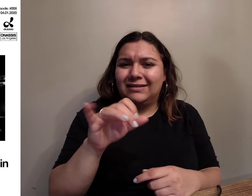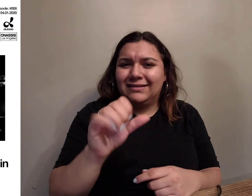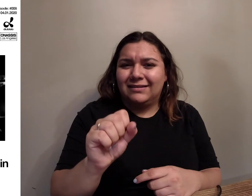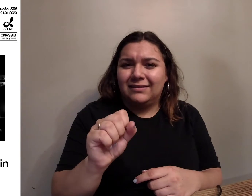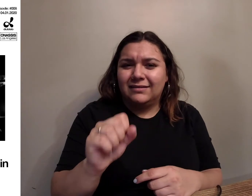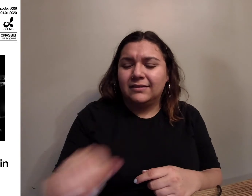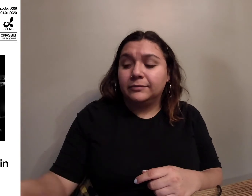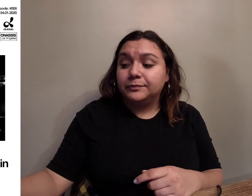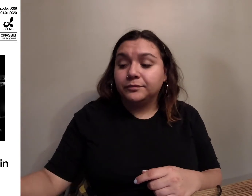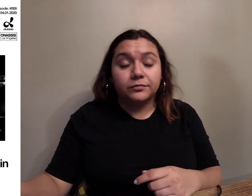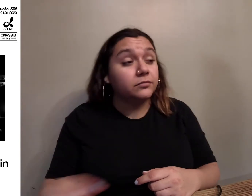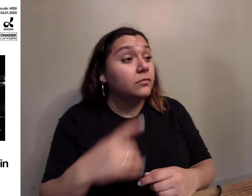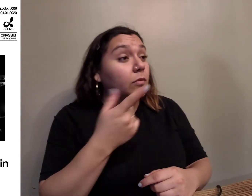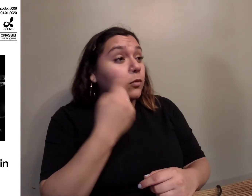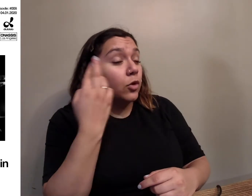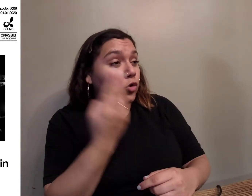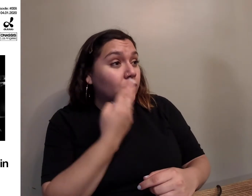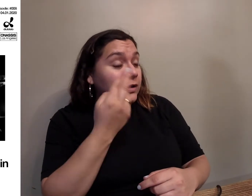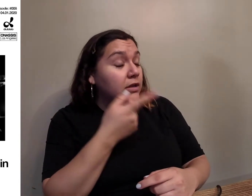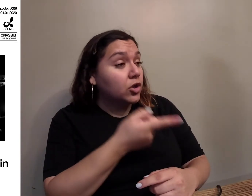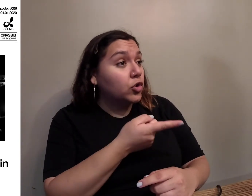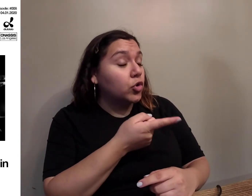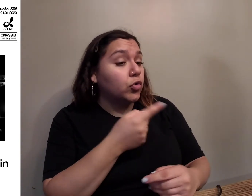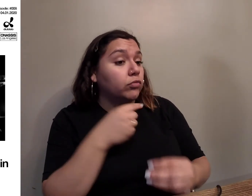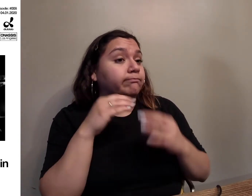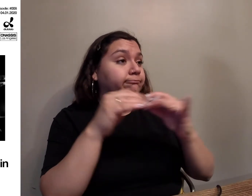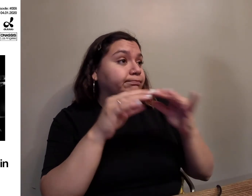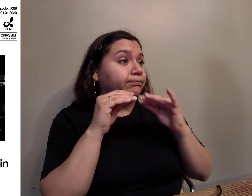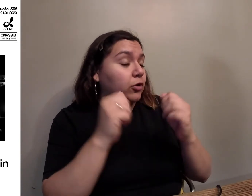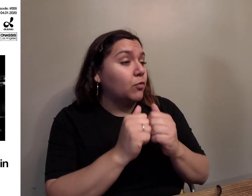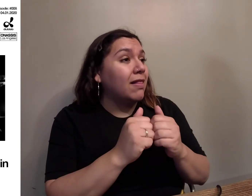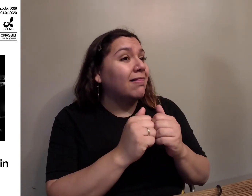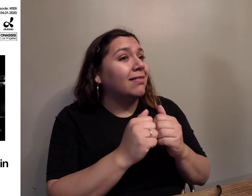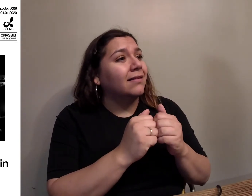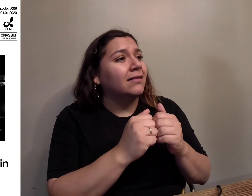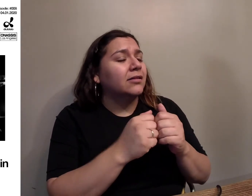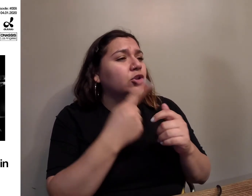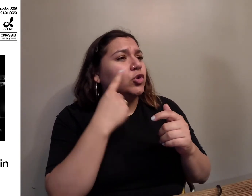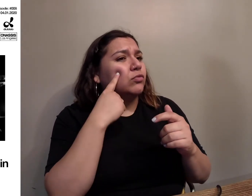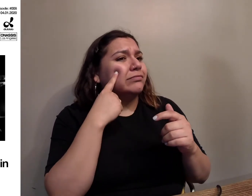of the reasons that you quarrel with the notion of hope?